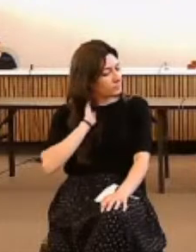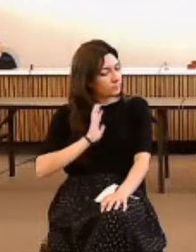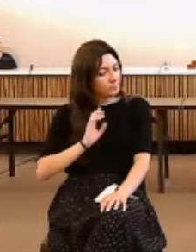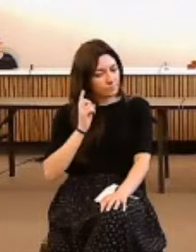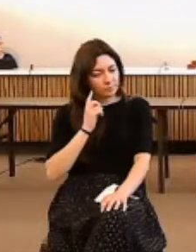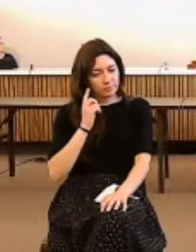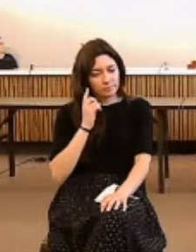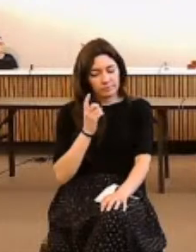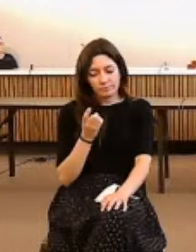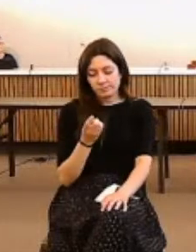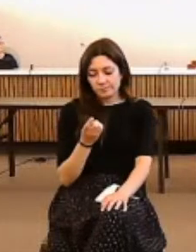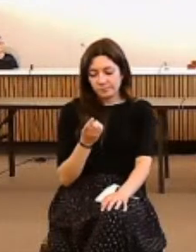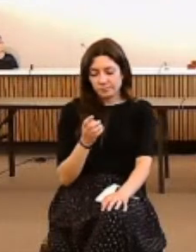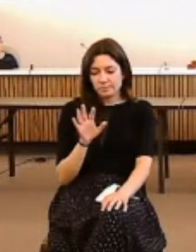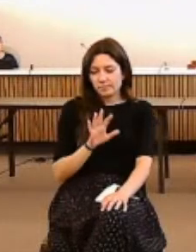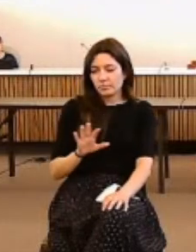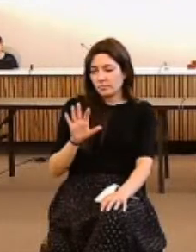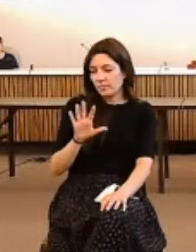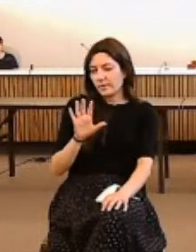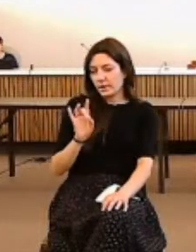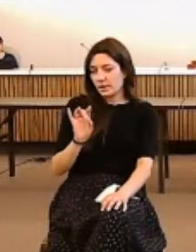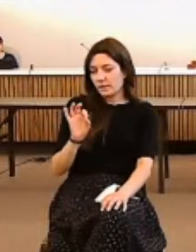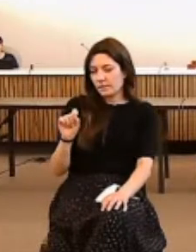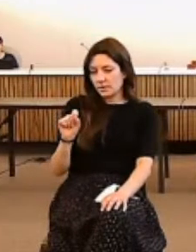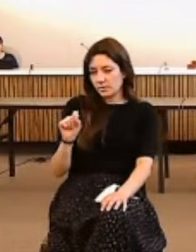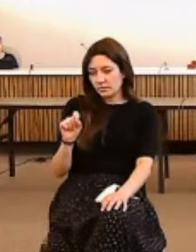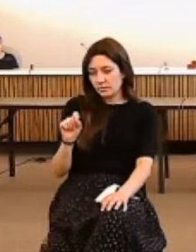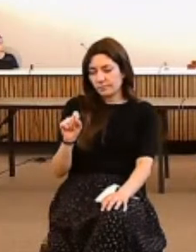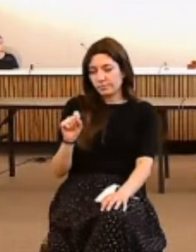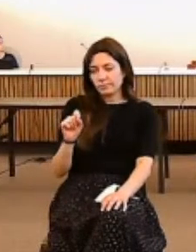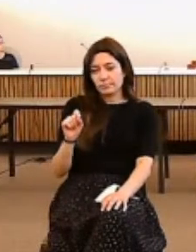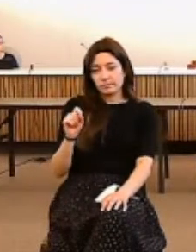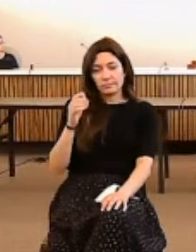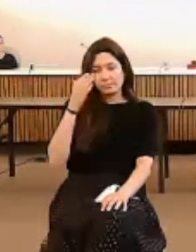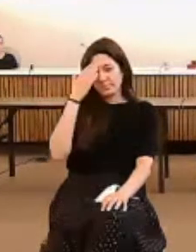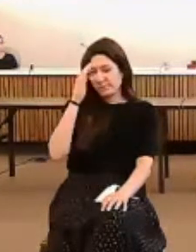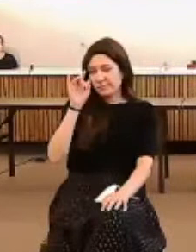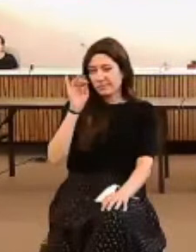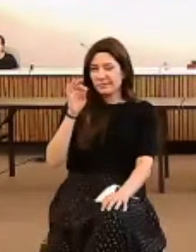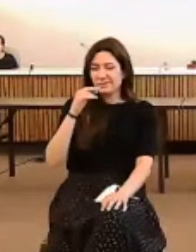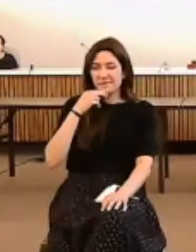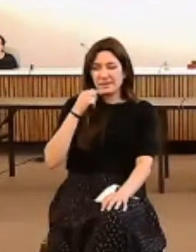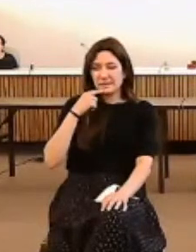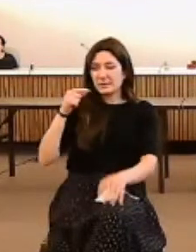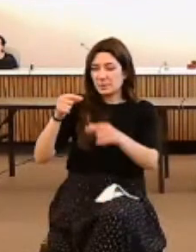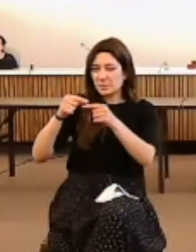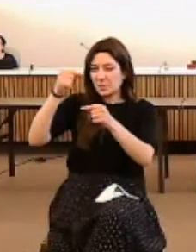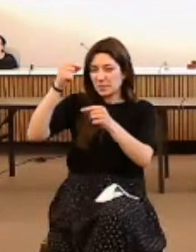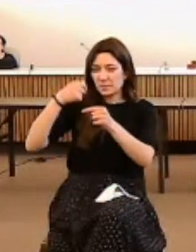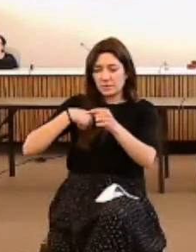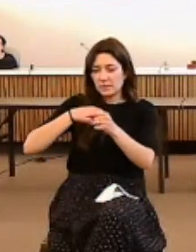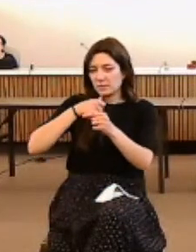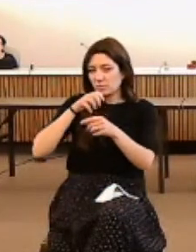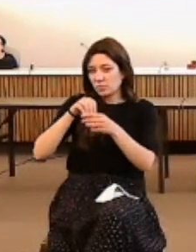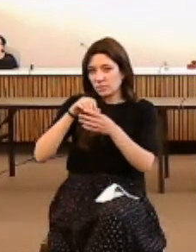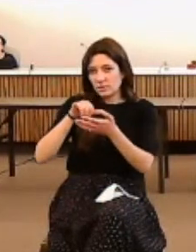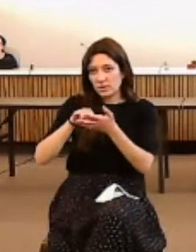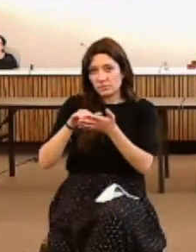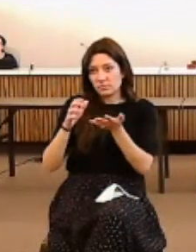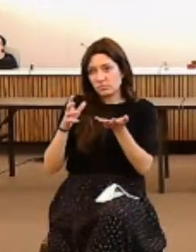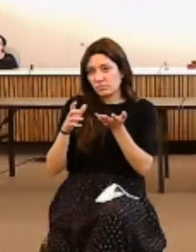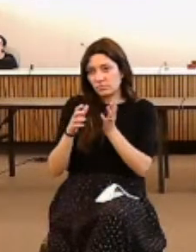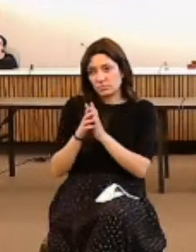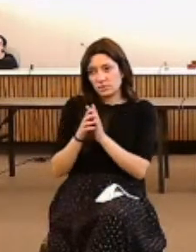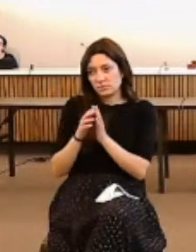So I have it, it's about 58 feet over the, I don't know if there's a little spire. If there's a little spire, I didn't include that. That's just